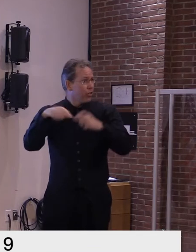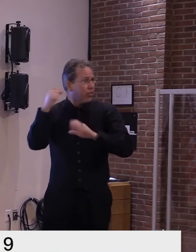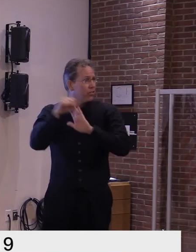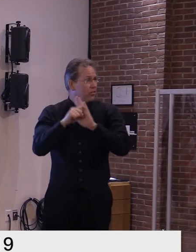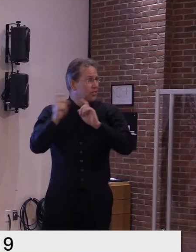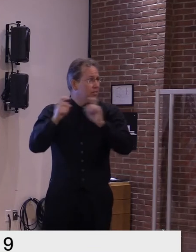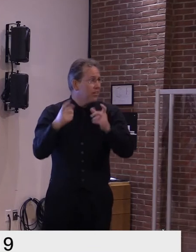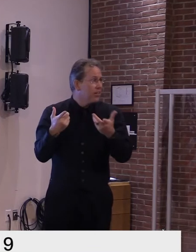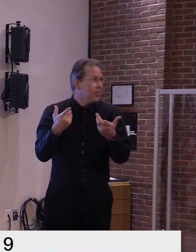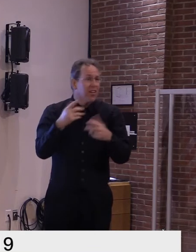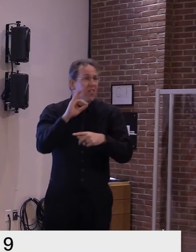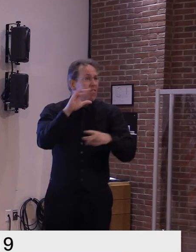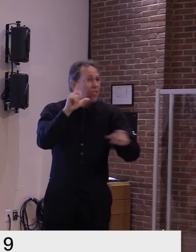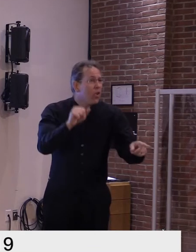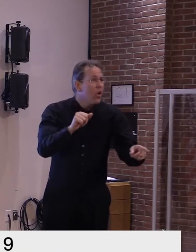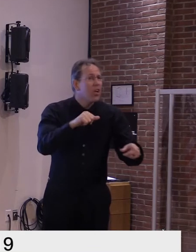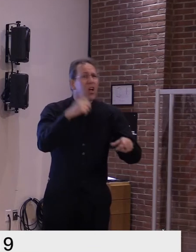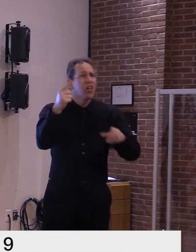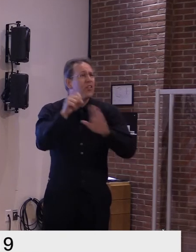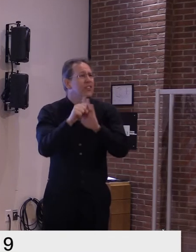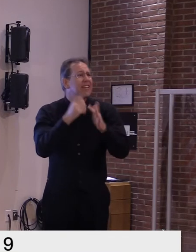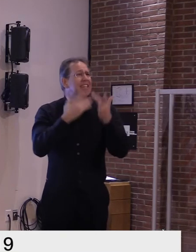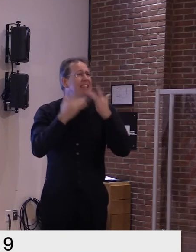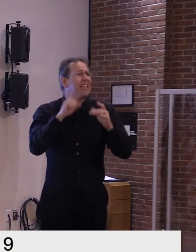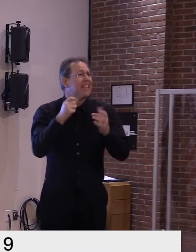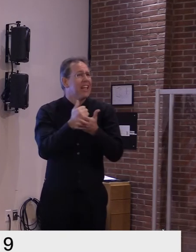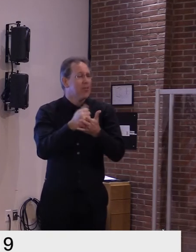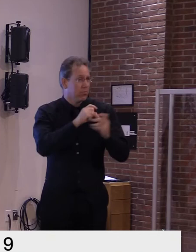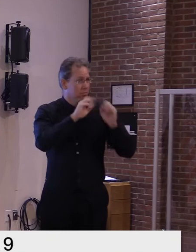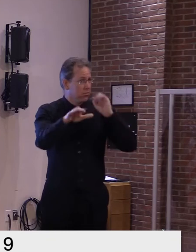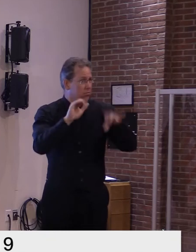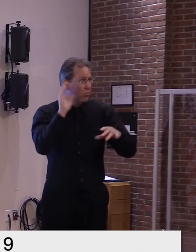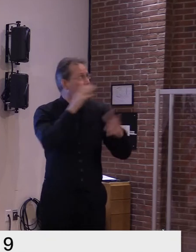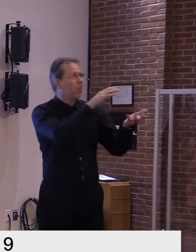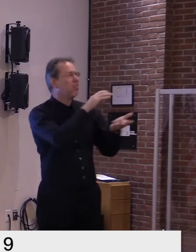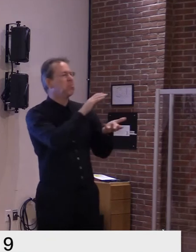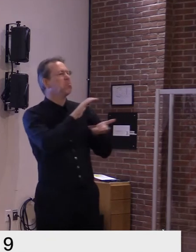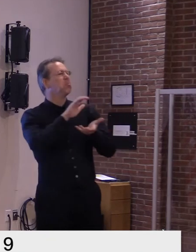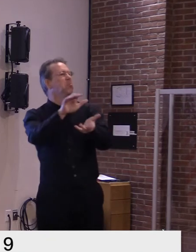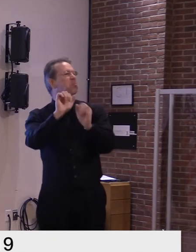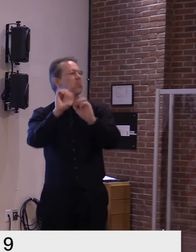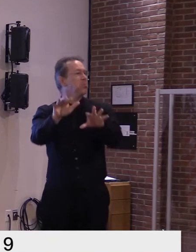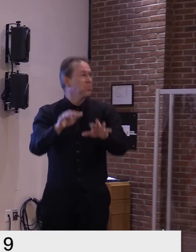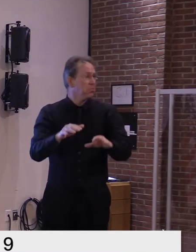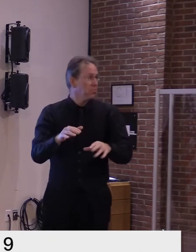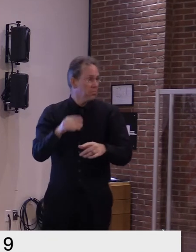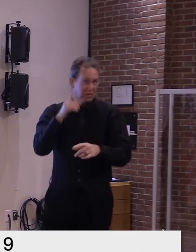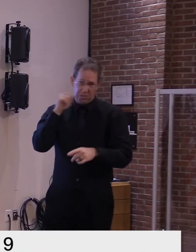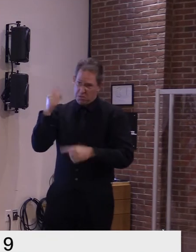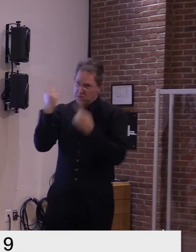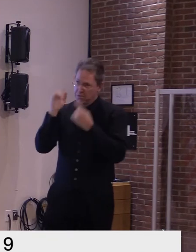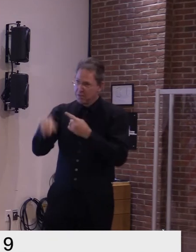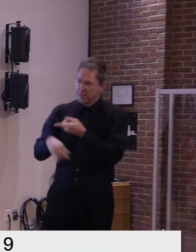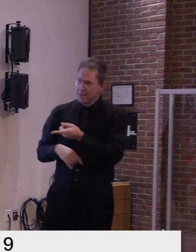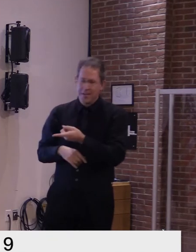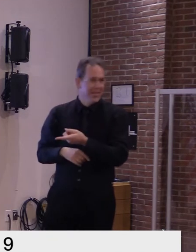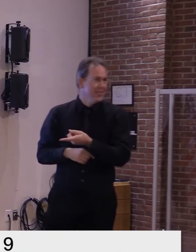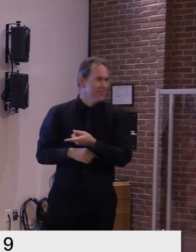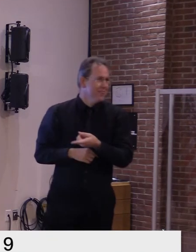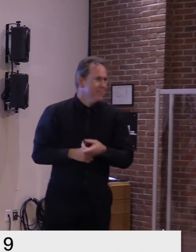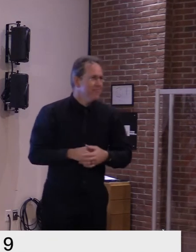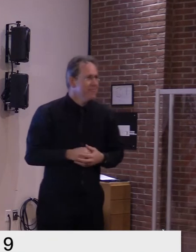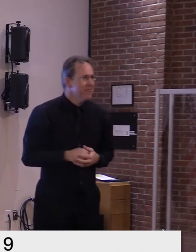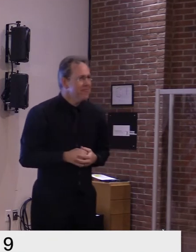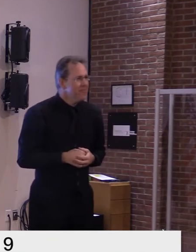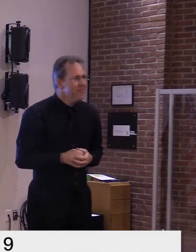Atlanta, Georgia area. I'm wondering if that crossed your mind at all. No, Tim, that hasn't